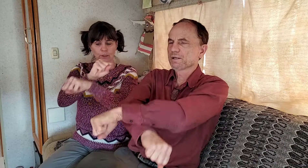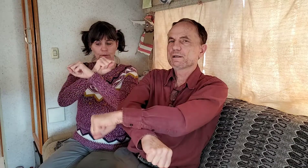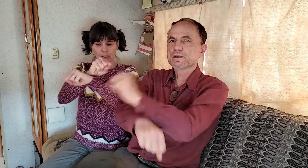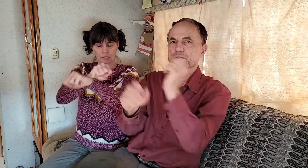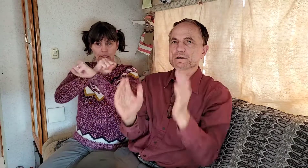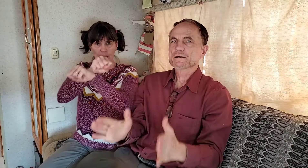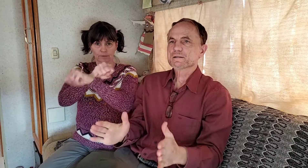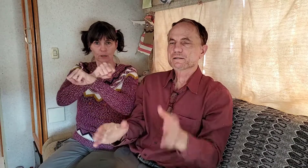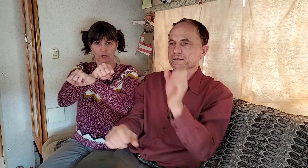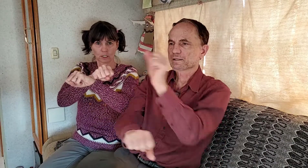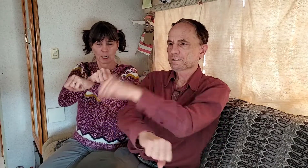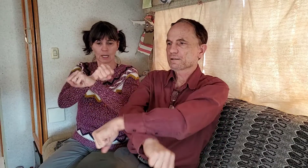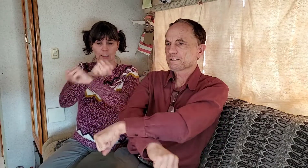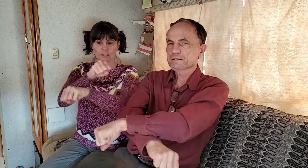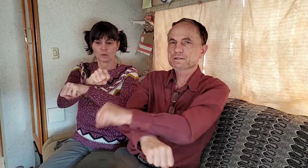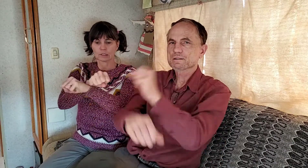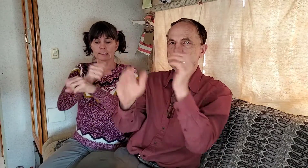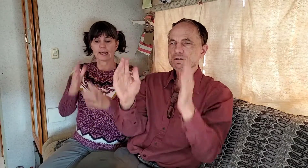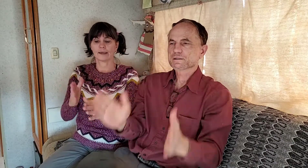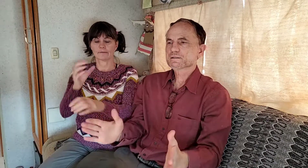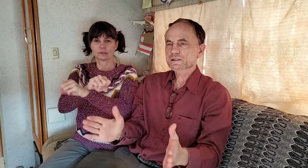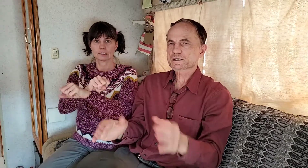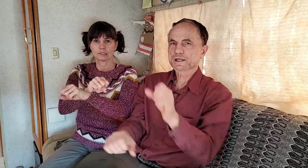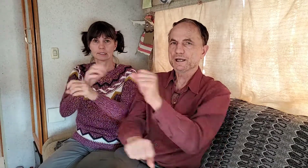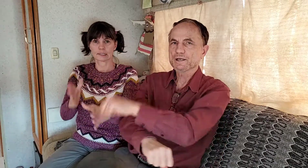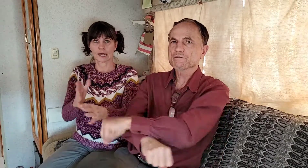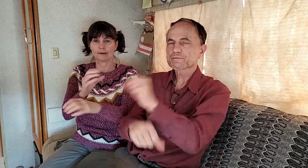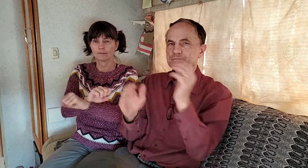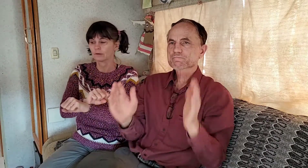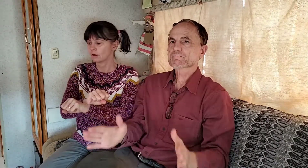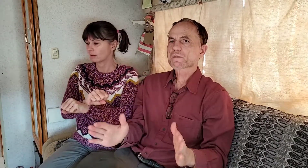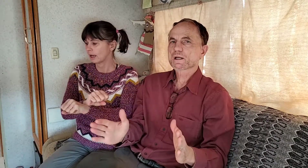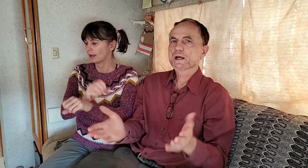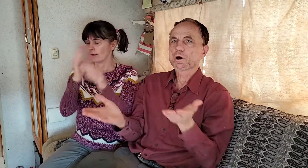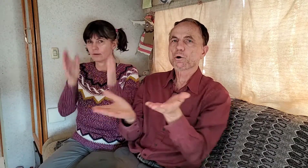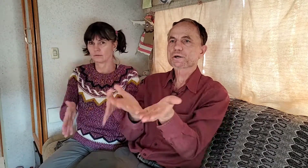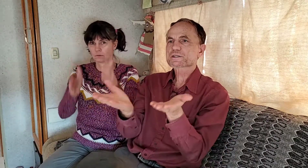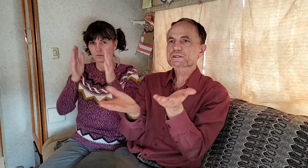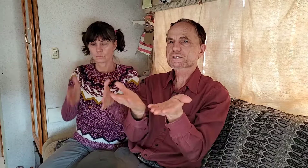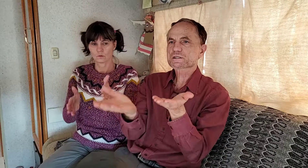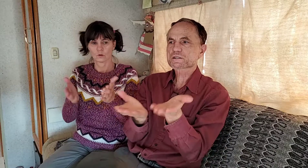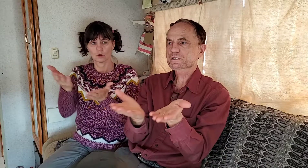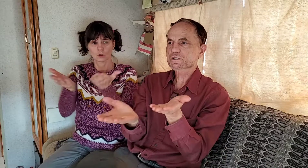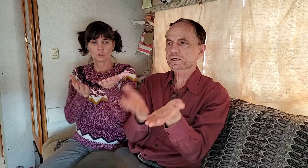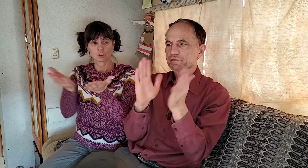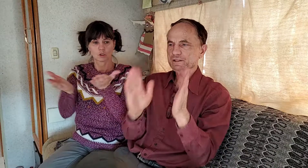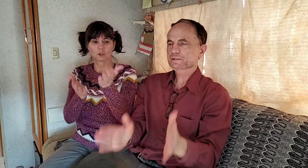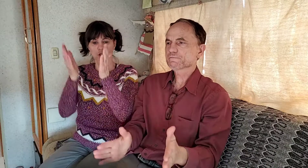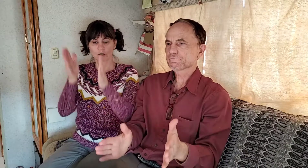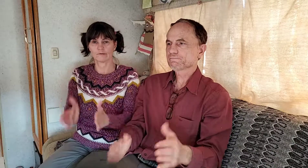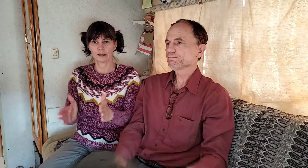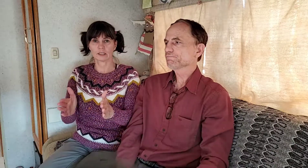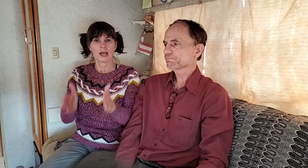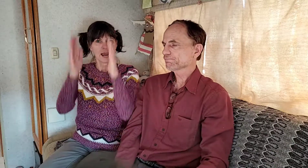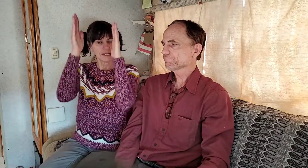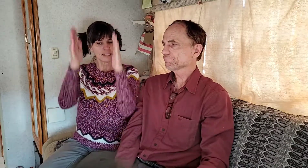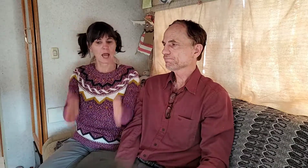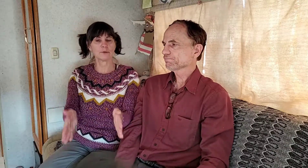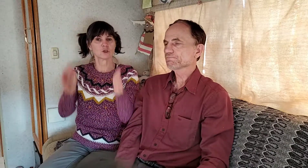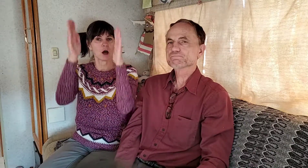got the slave there in chains, so slave. Slave. Okay. And or servant. Servant. Anytime you draw like